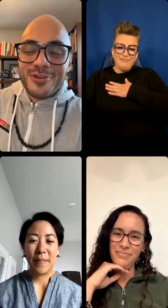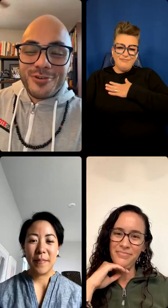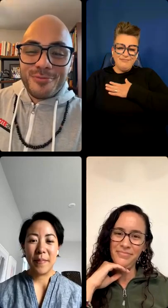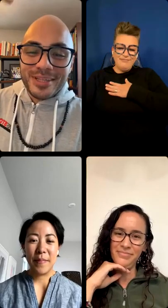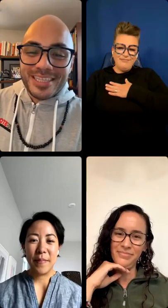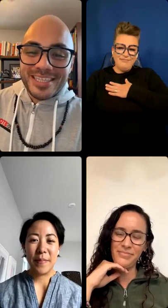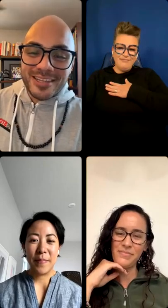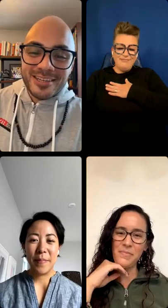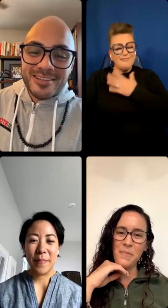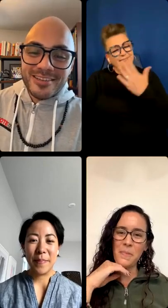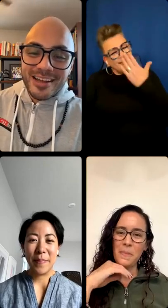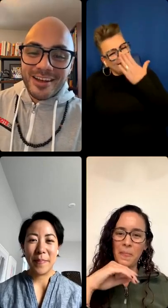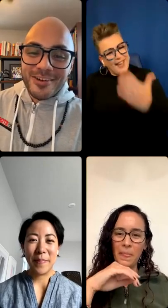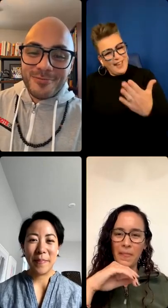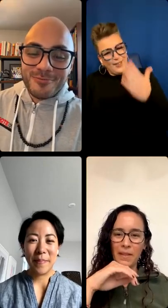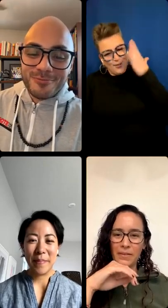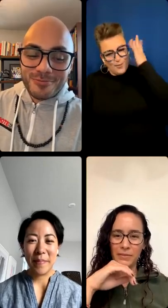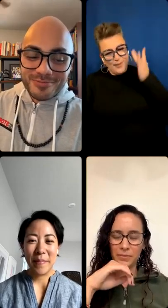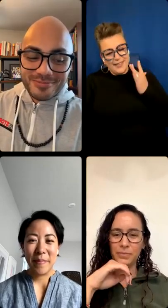Thank you, Melissa.